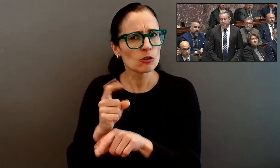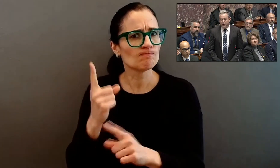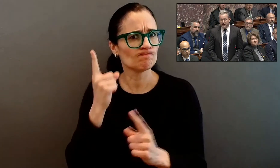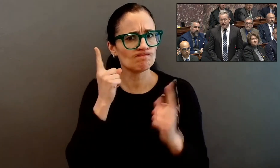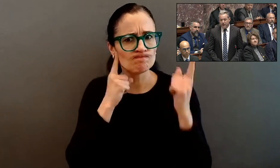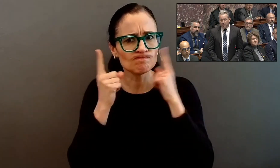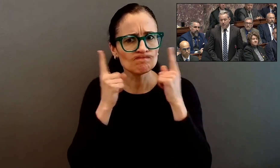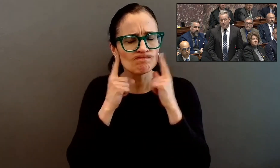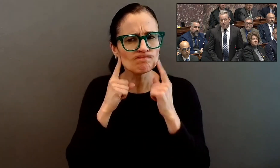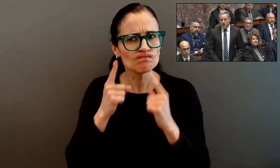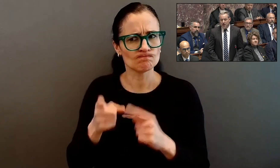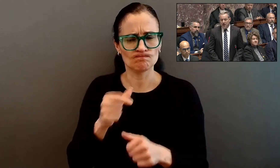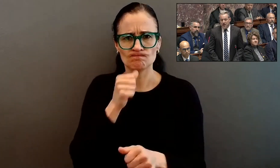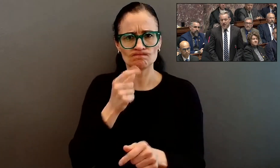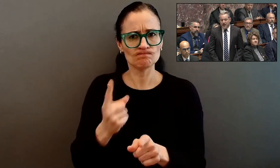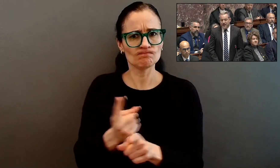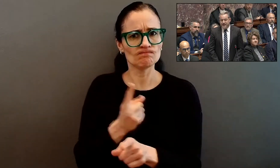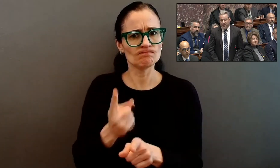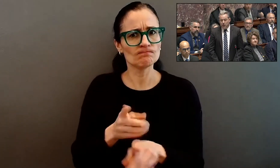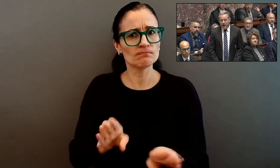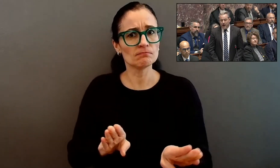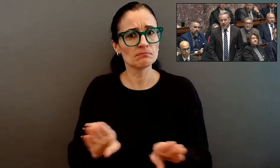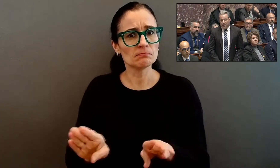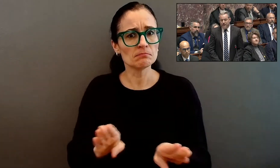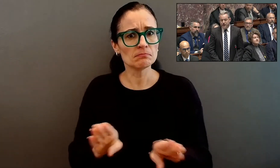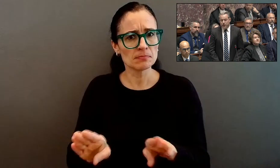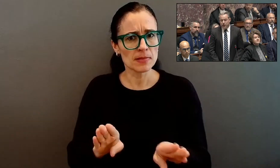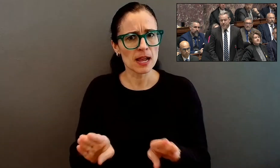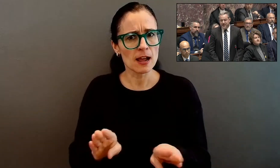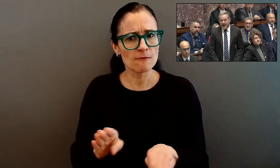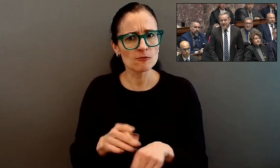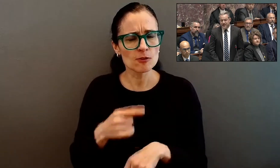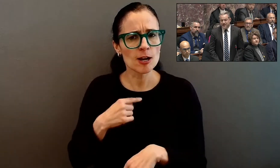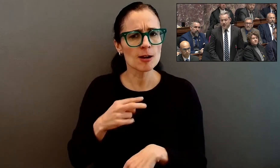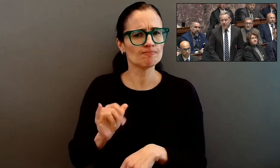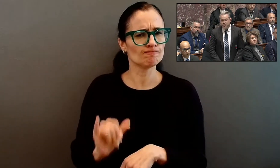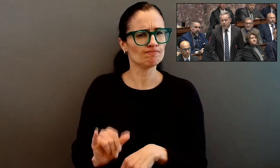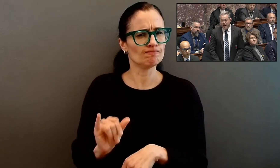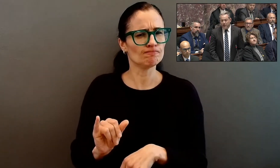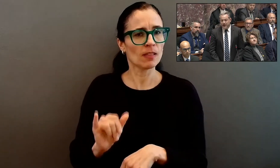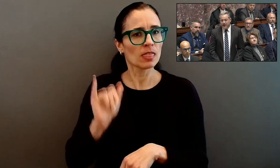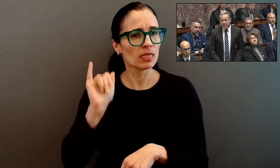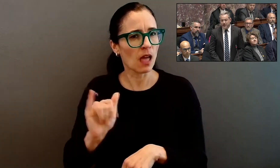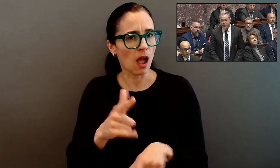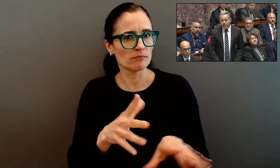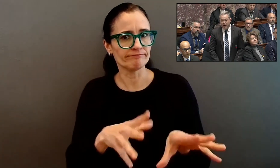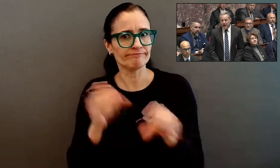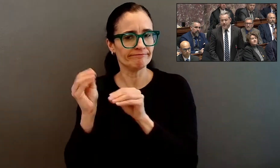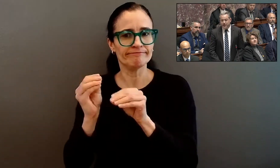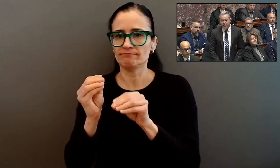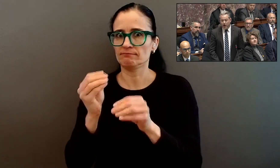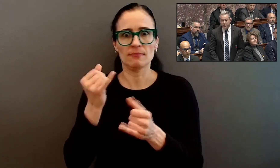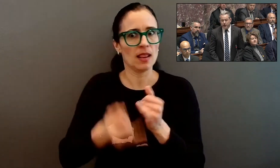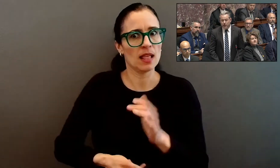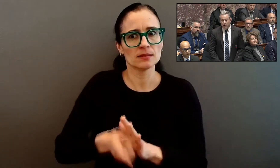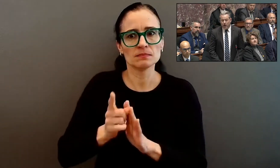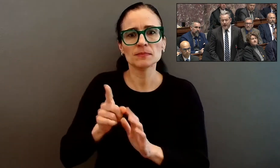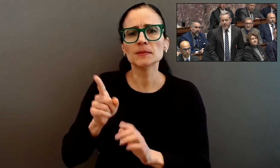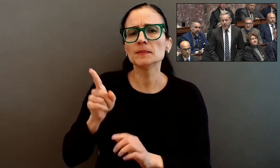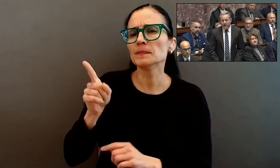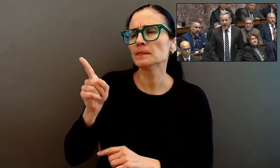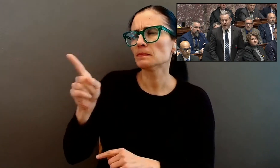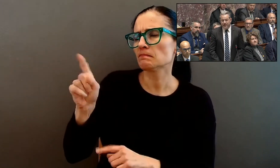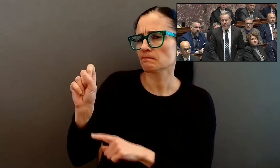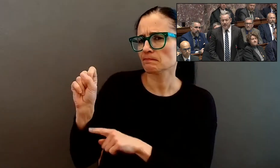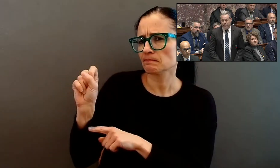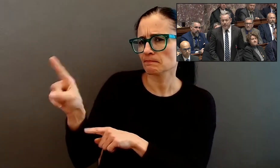or the Attorney General. Is he aware of the circumstances surrounding Mr. Bryant's departure on